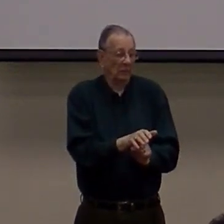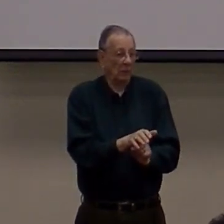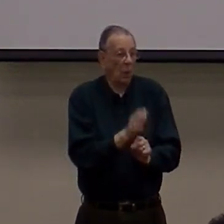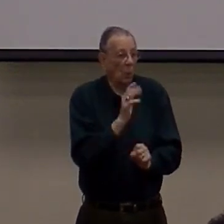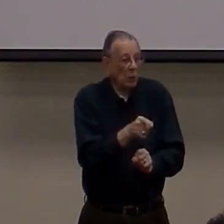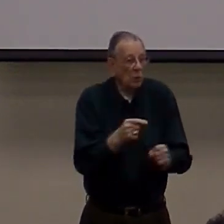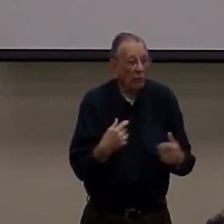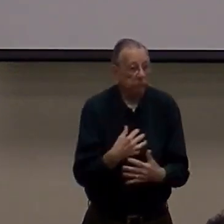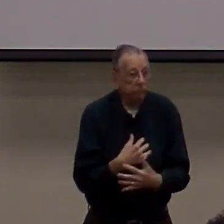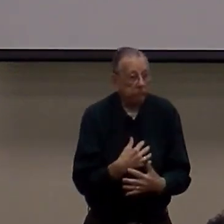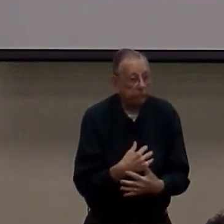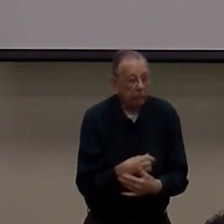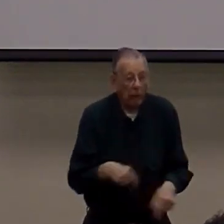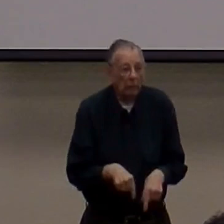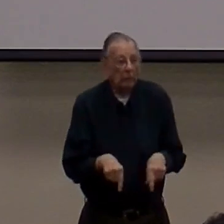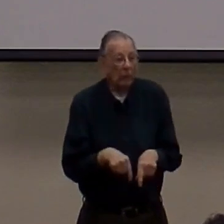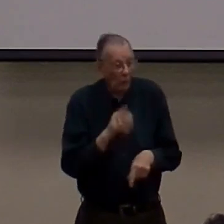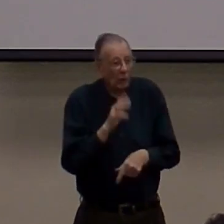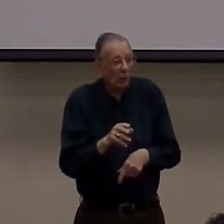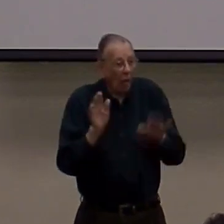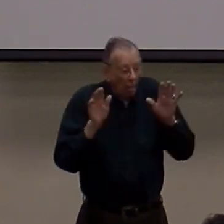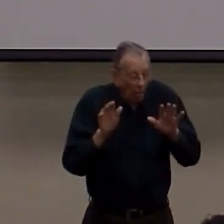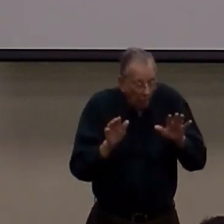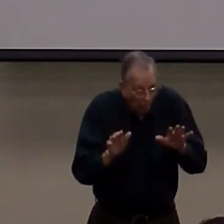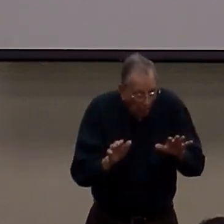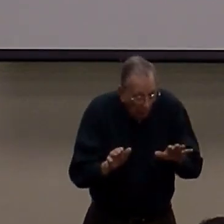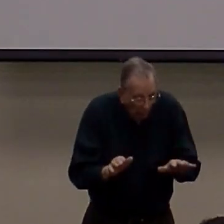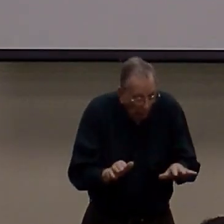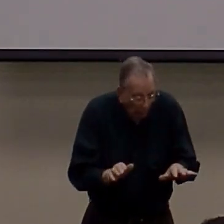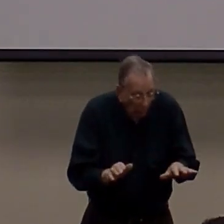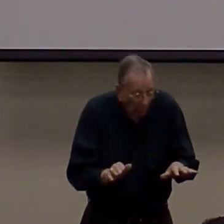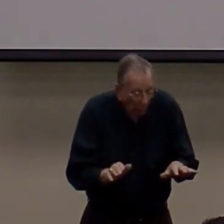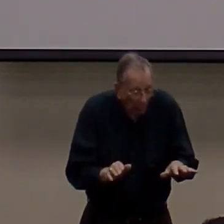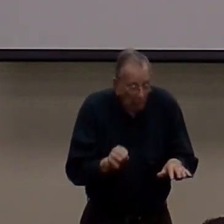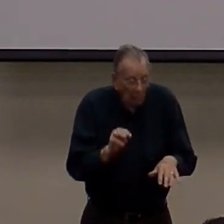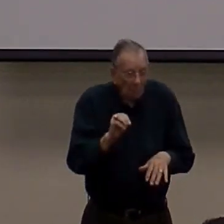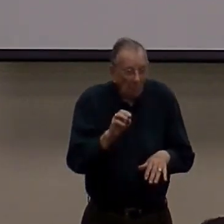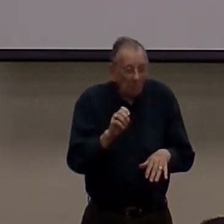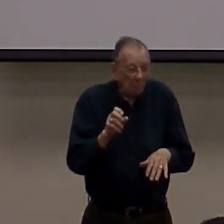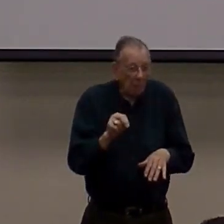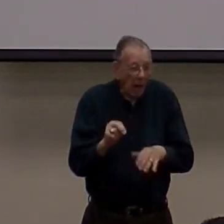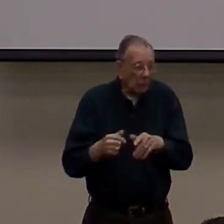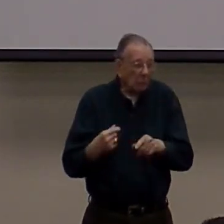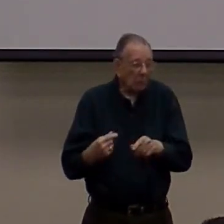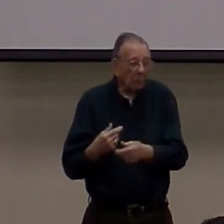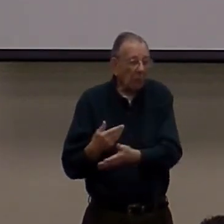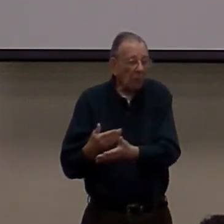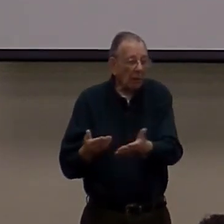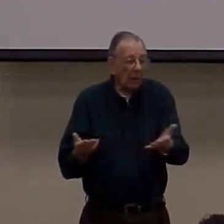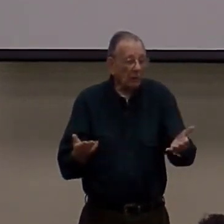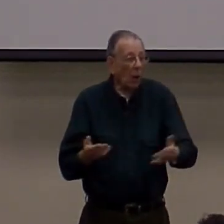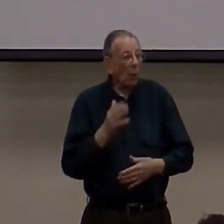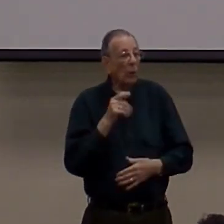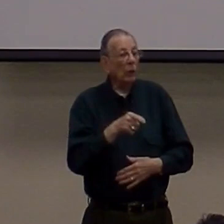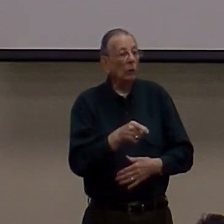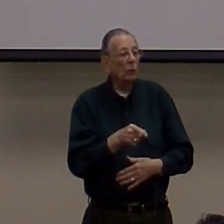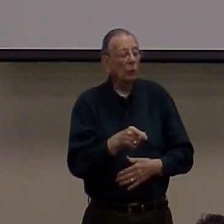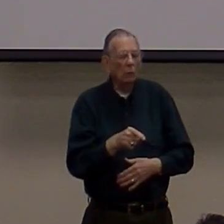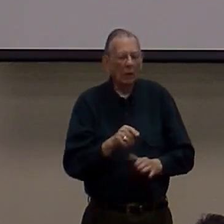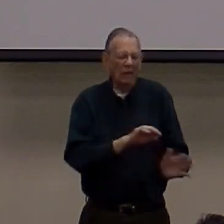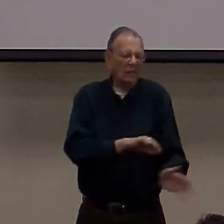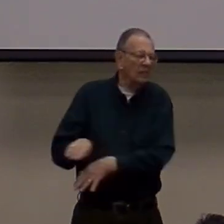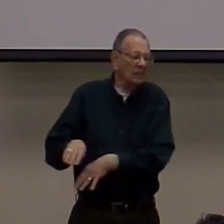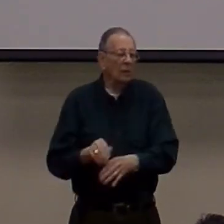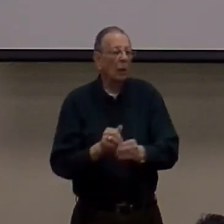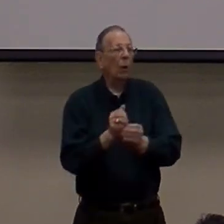you fear and will you fall down to postmodernism or whatever other ism threatens us? Or will you worship the